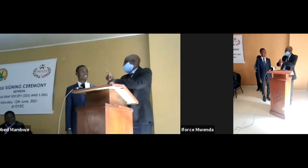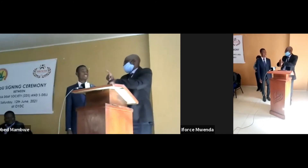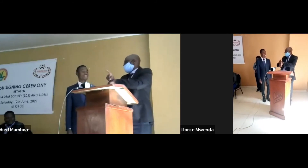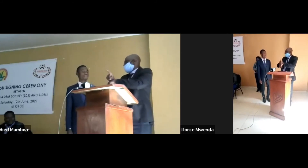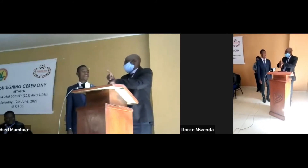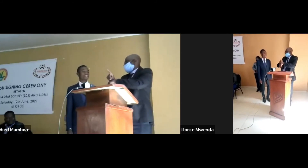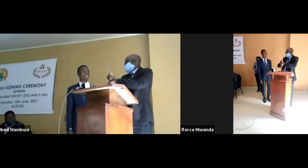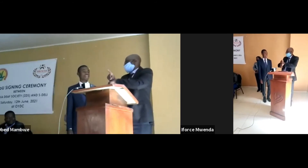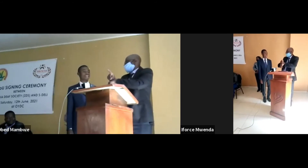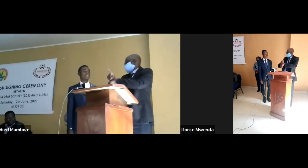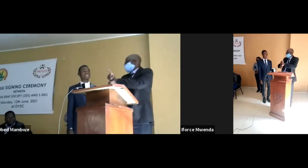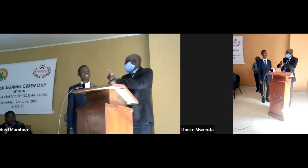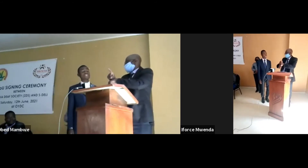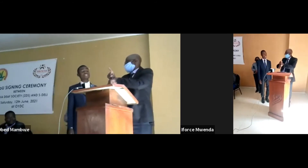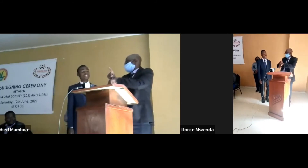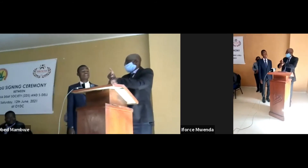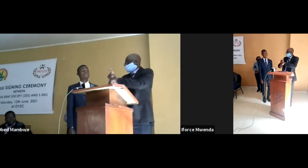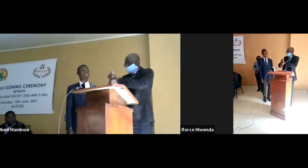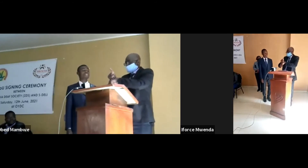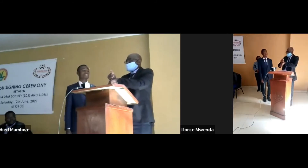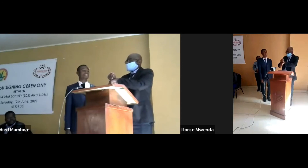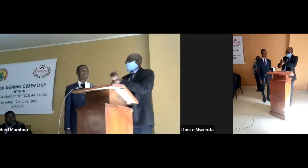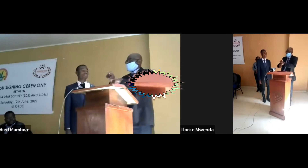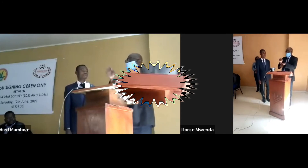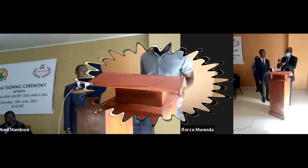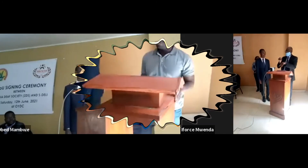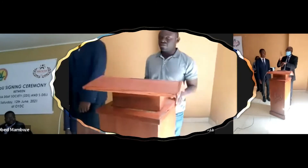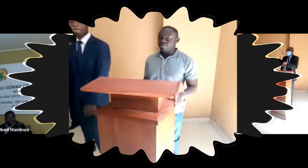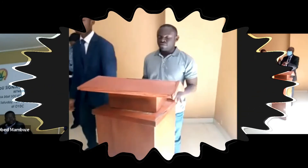include Zambian Sign Language, Indigenous Sign Language.